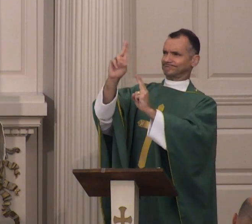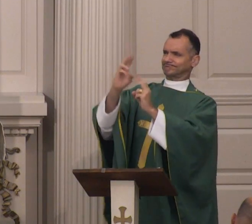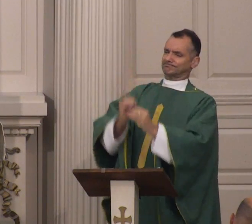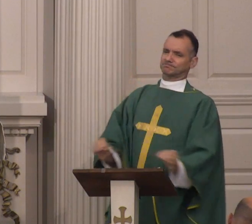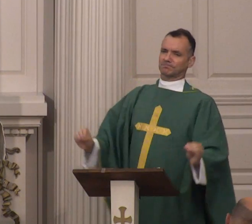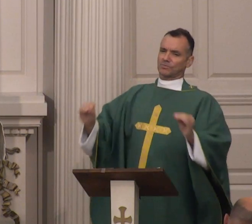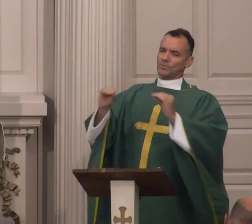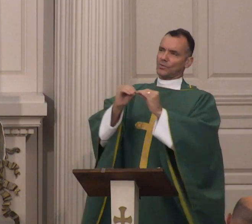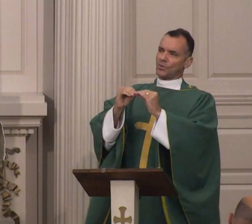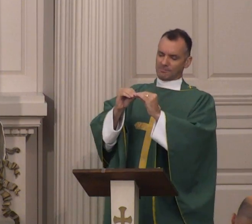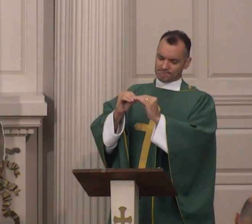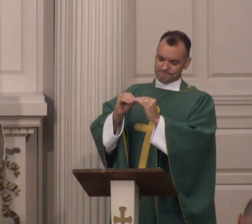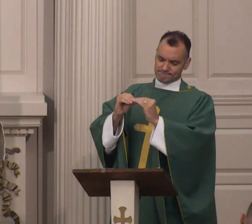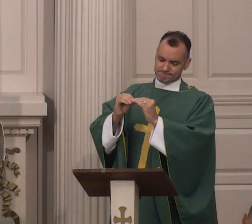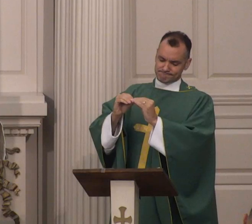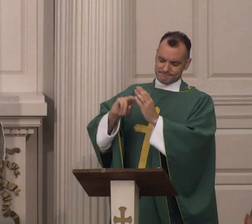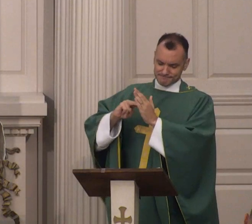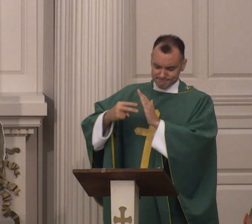neighbor.